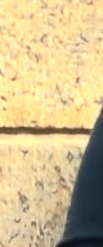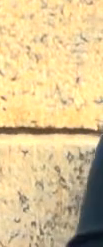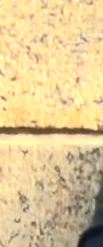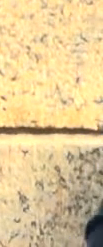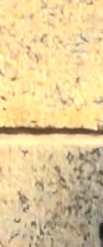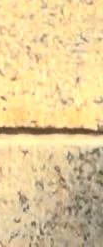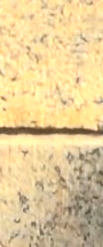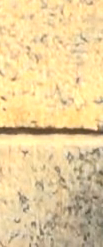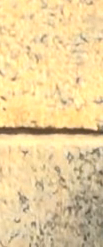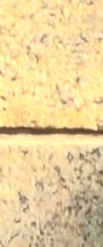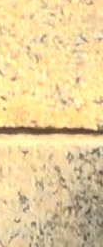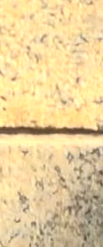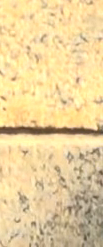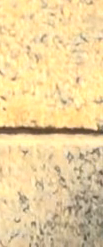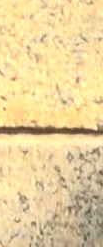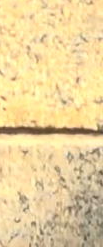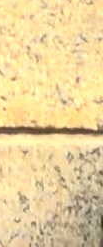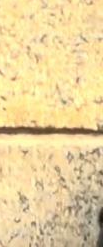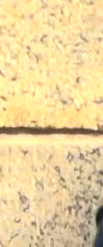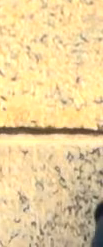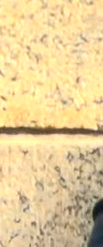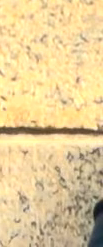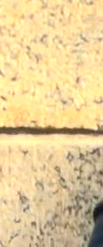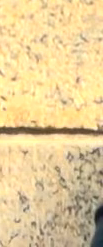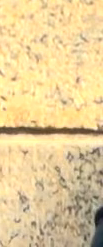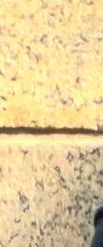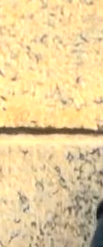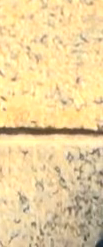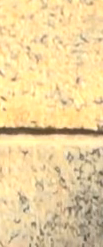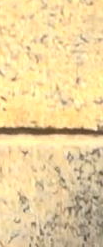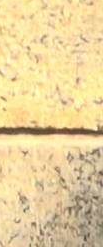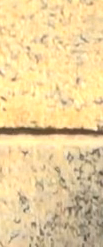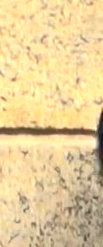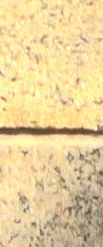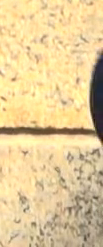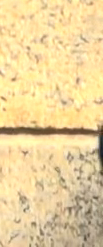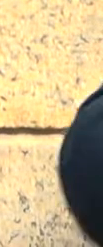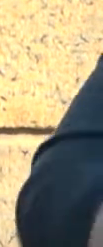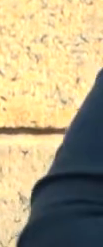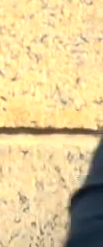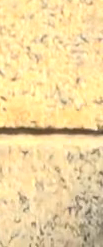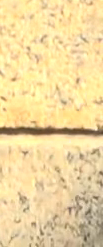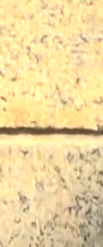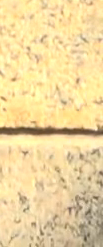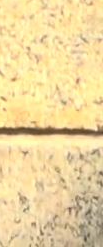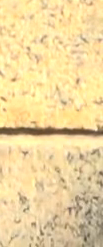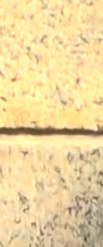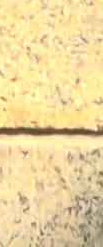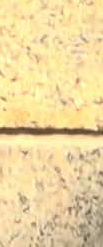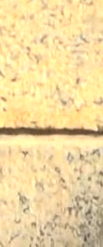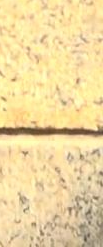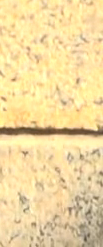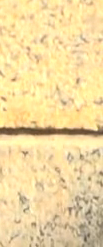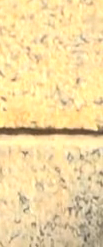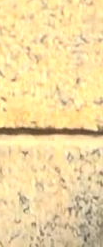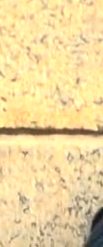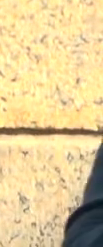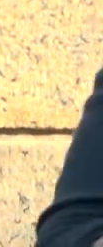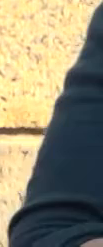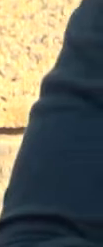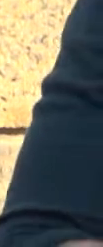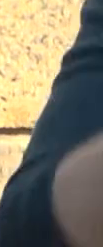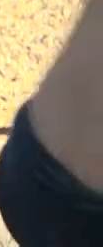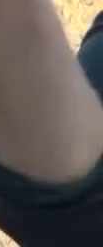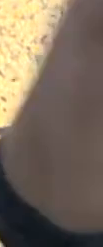I haven't started to talk about this. First 15 years, I didn't talk about it. Barely anybody knew I was there. I